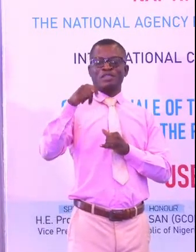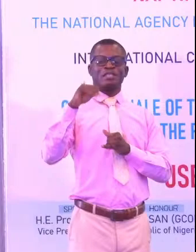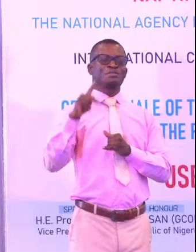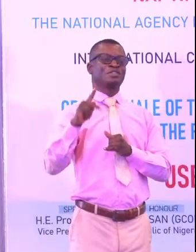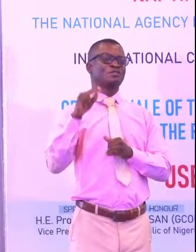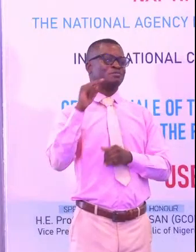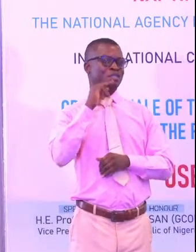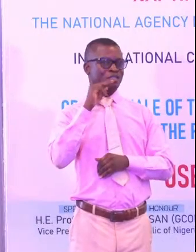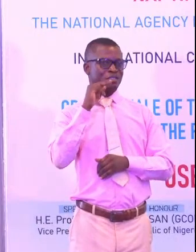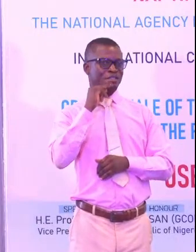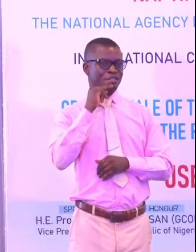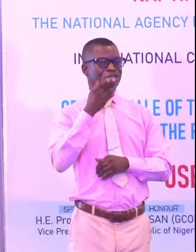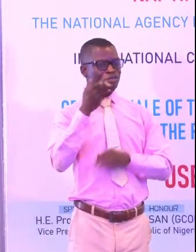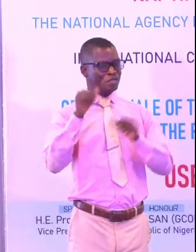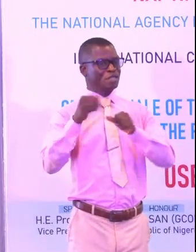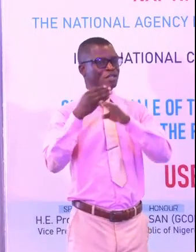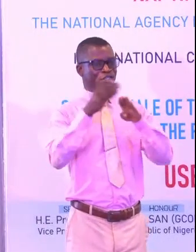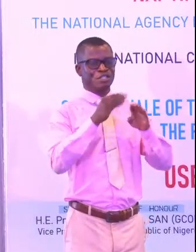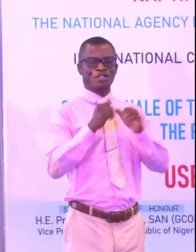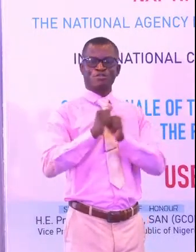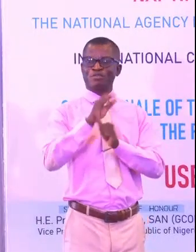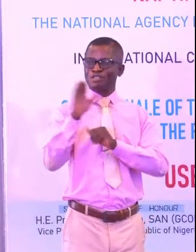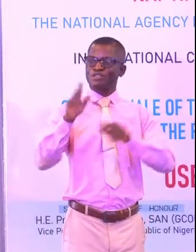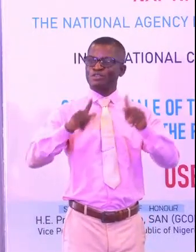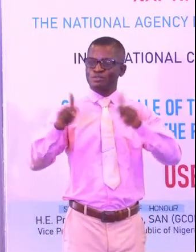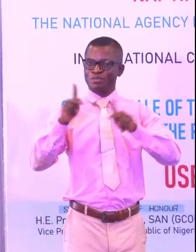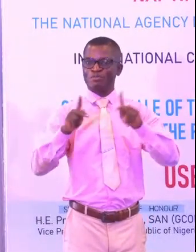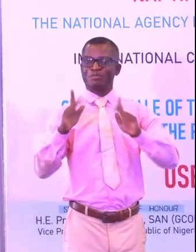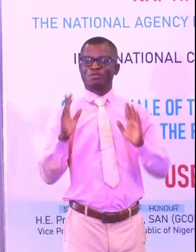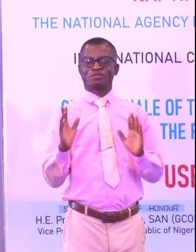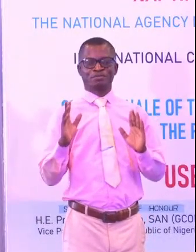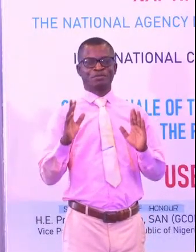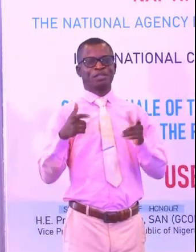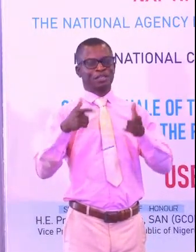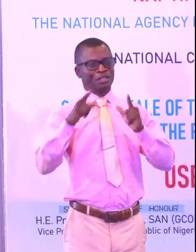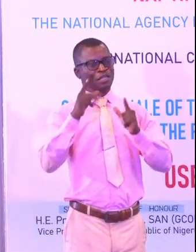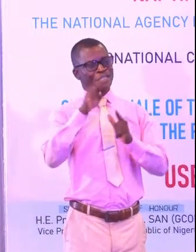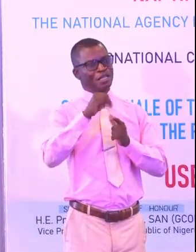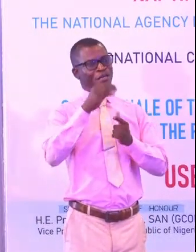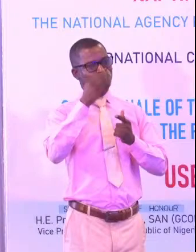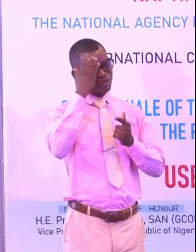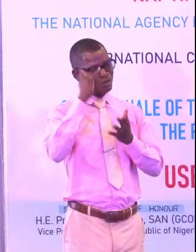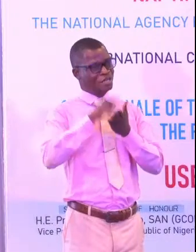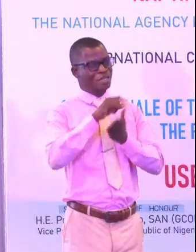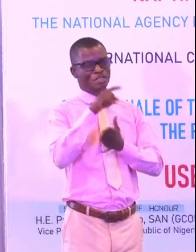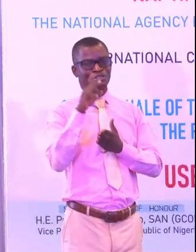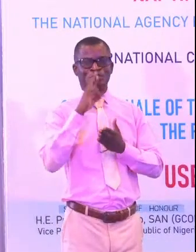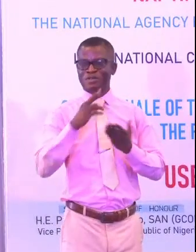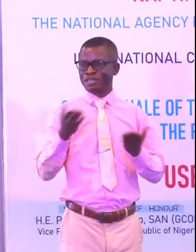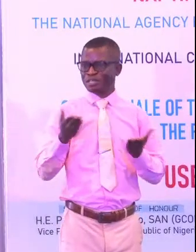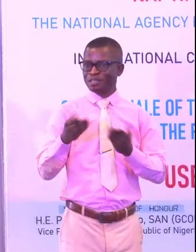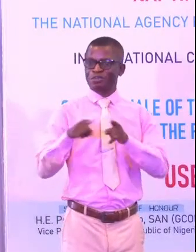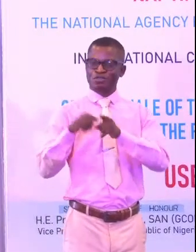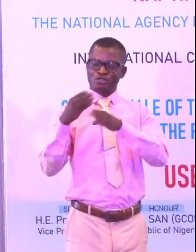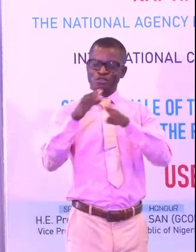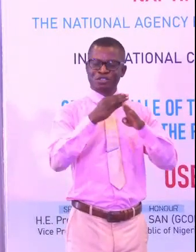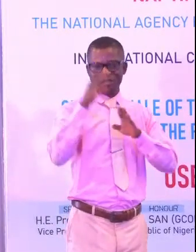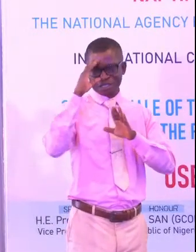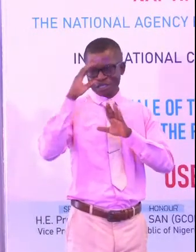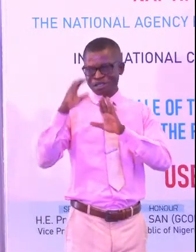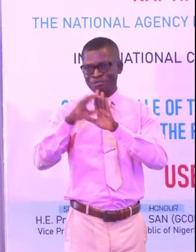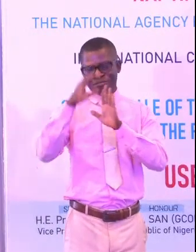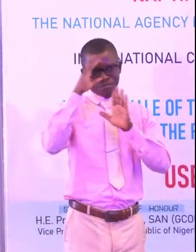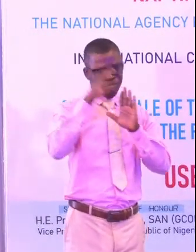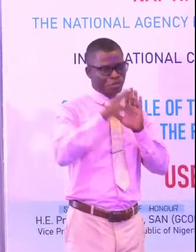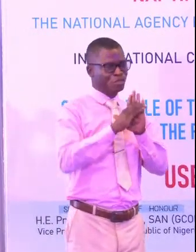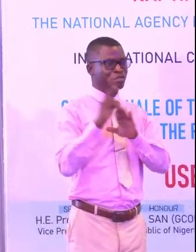see. So you can share with your people and let them know that you're here. You can also share pictures